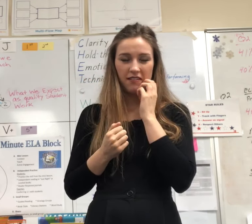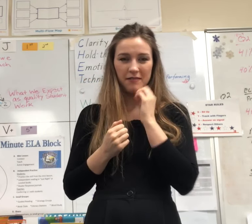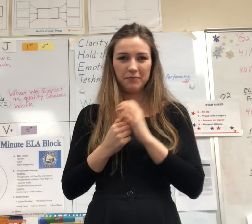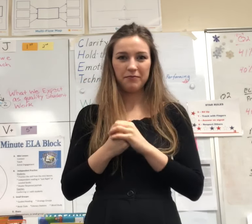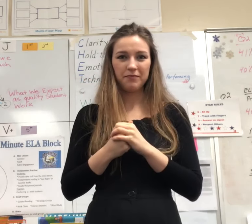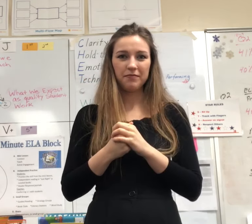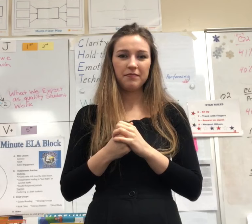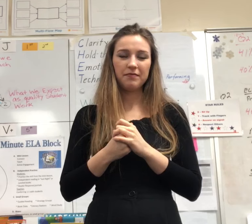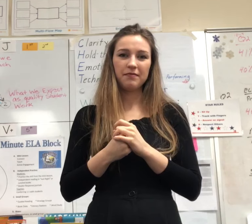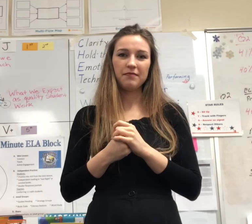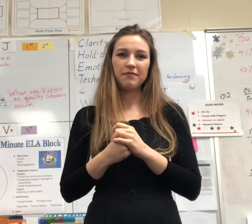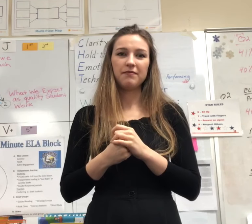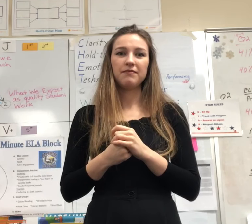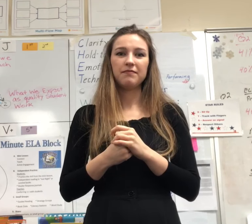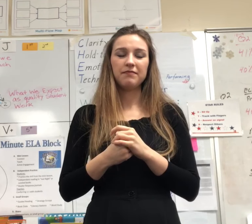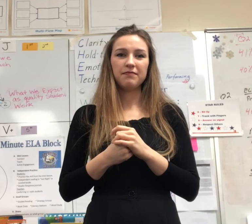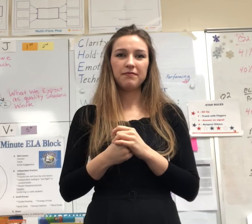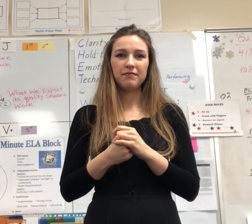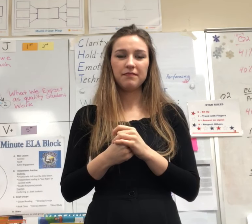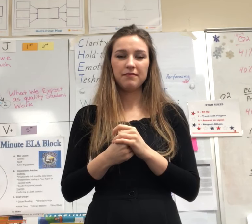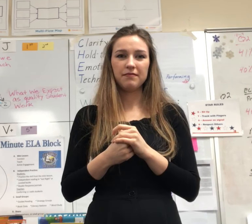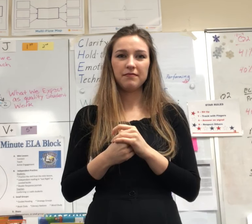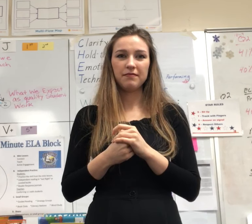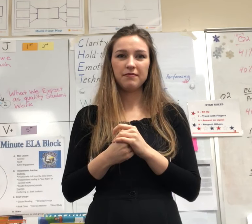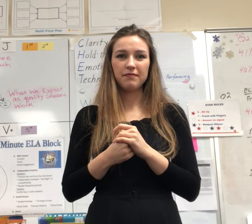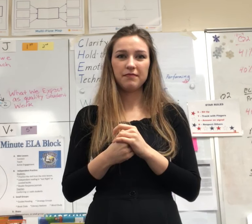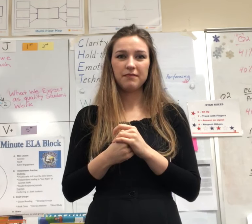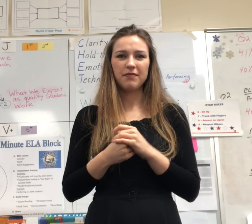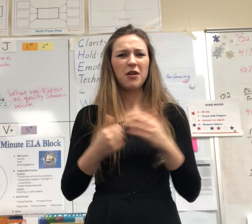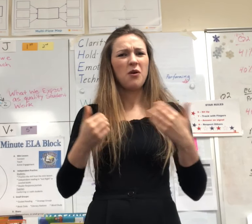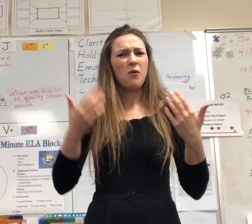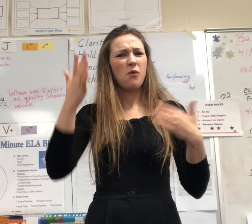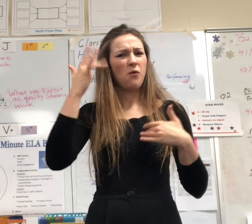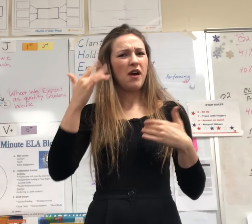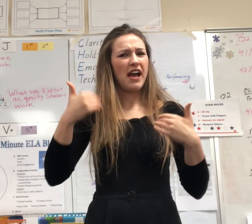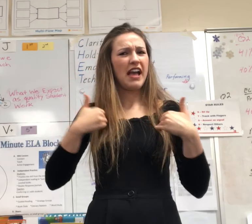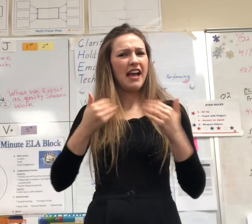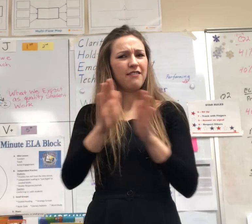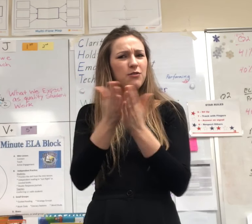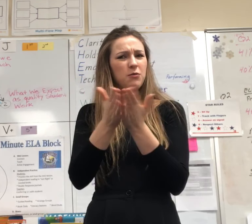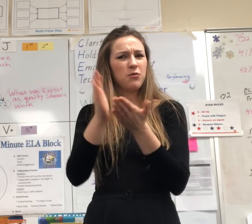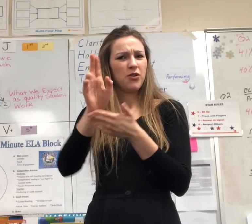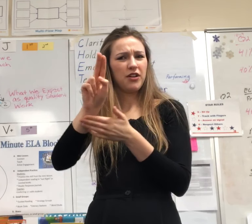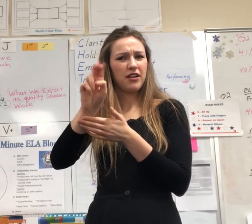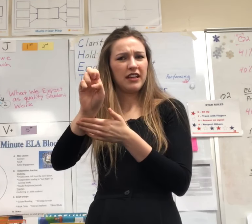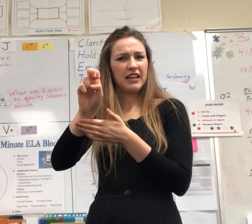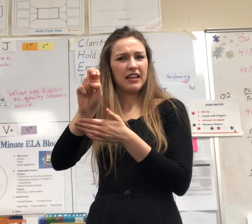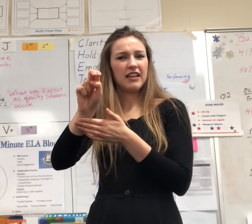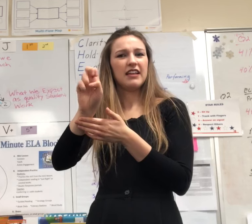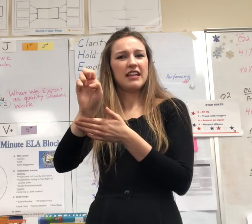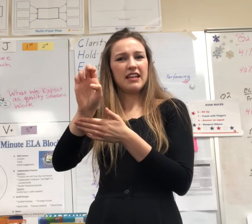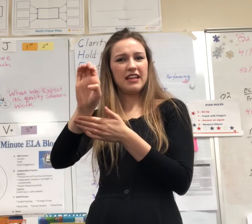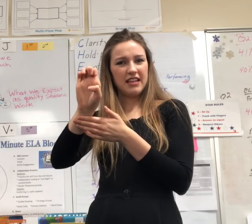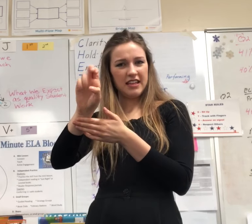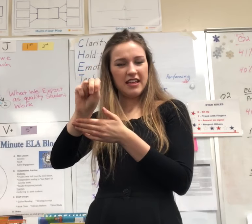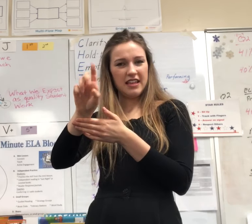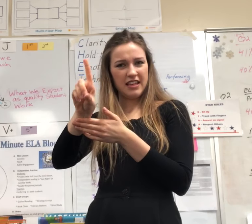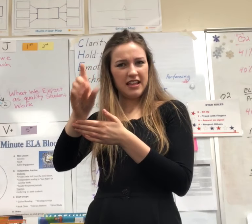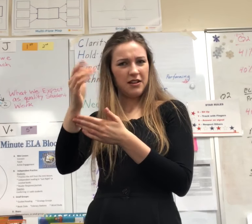And we're going to, why would we have a bookend to if we're trying to make our